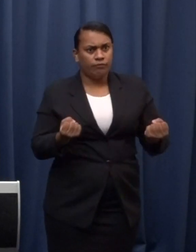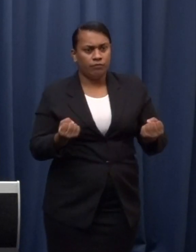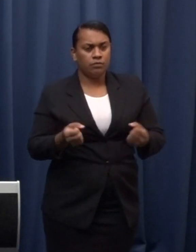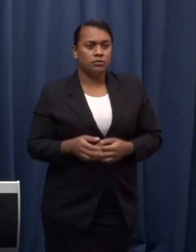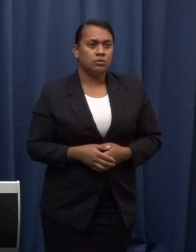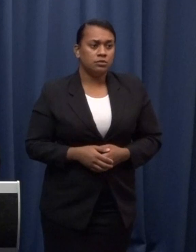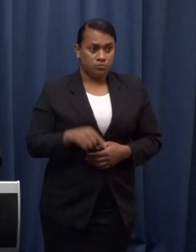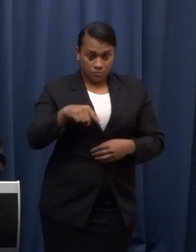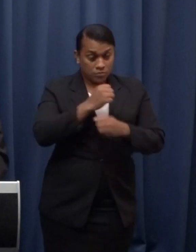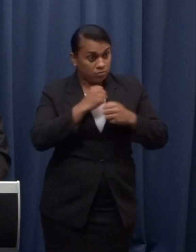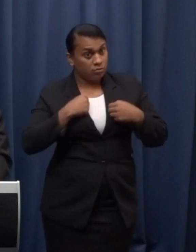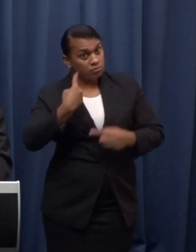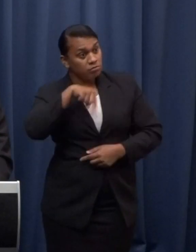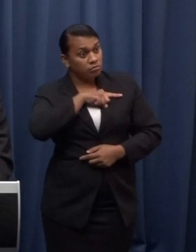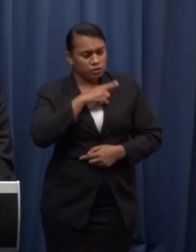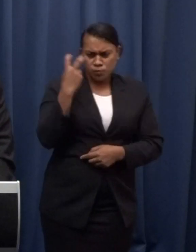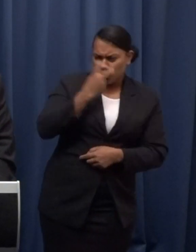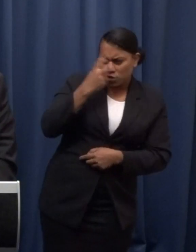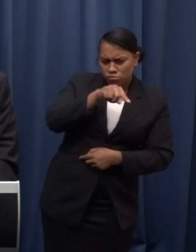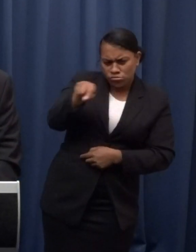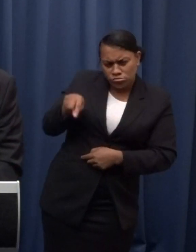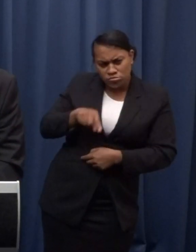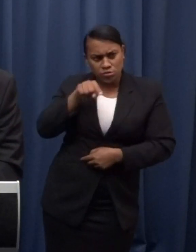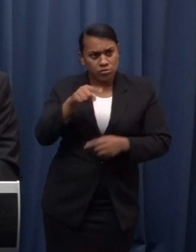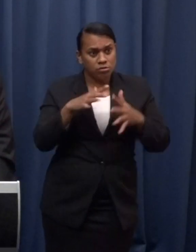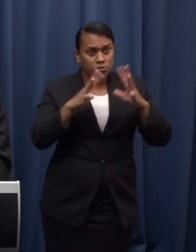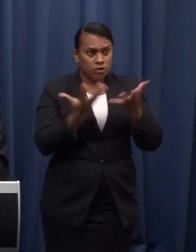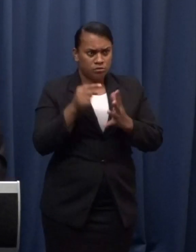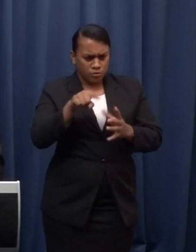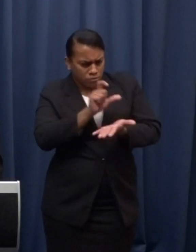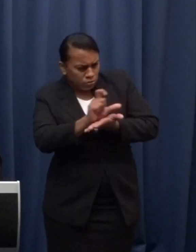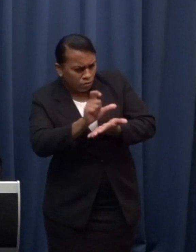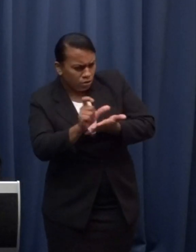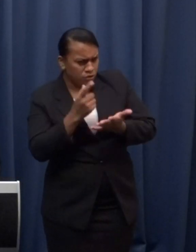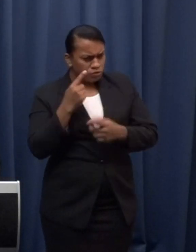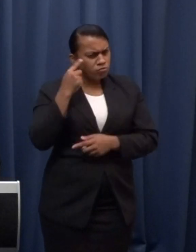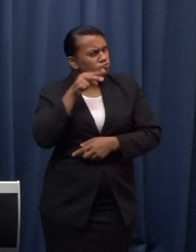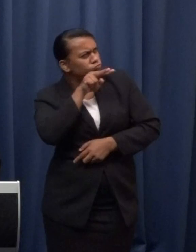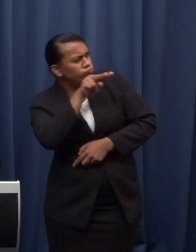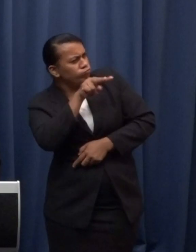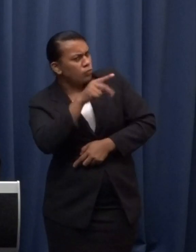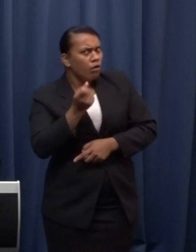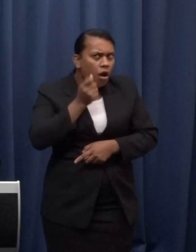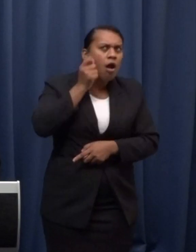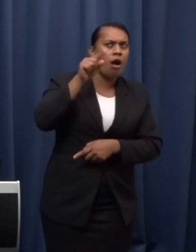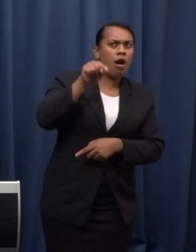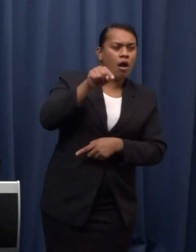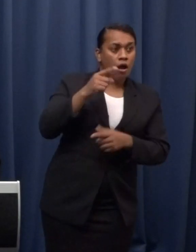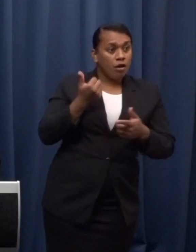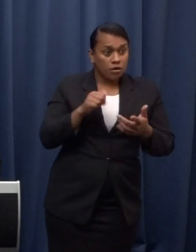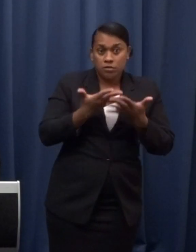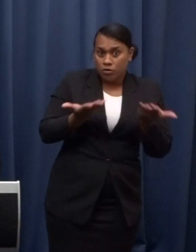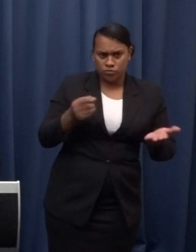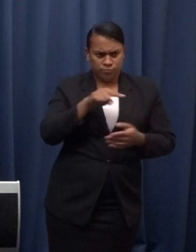constant monitoring of the global spread of the pandemic has given us a clear idea of what is necessary now to prevent a large-scale outbreak